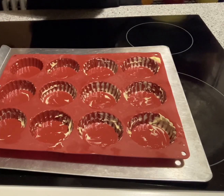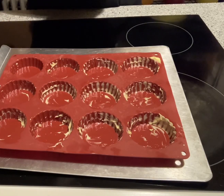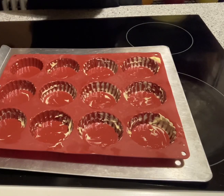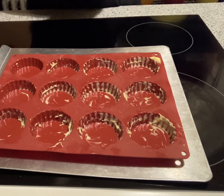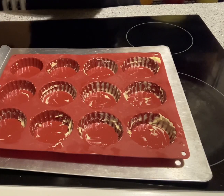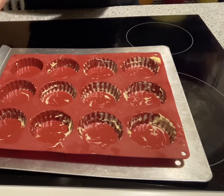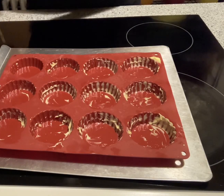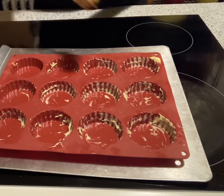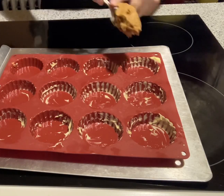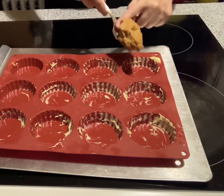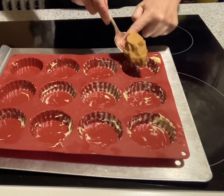filling.